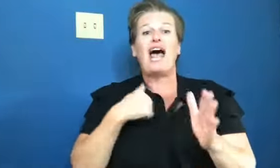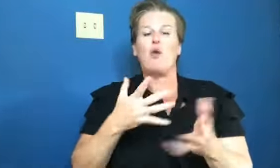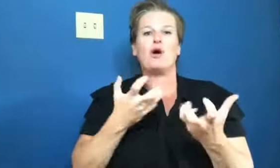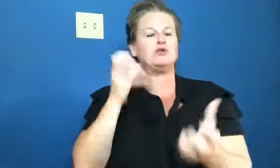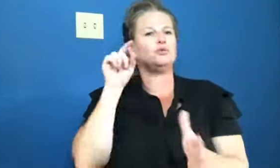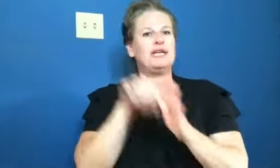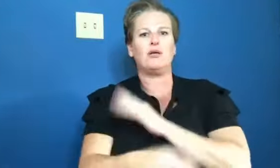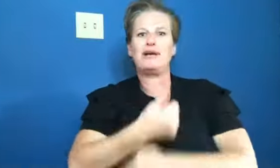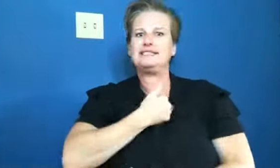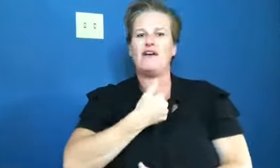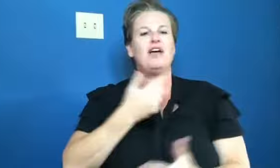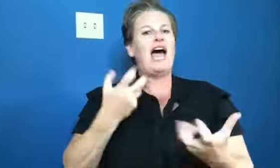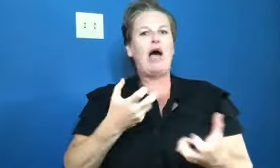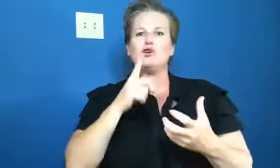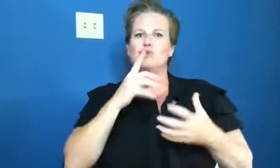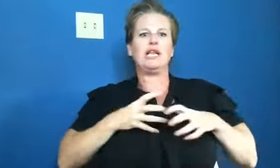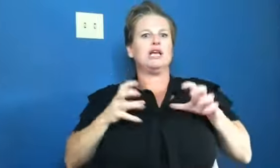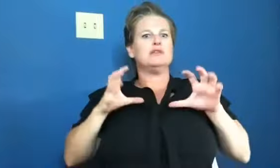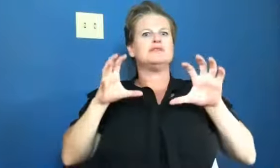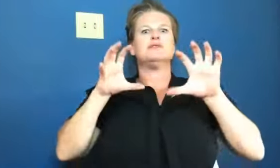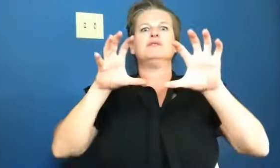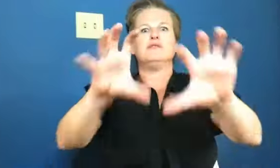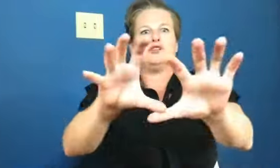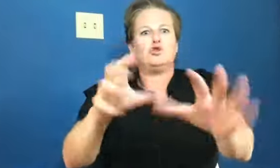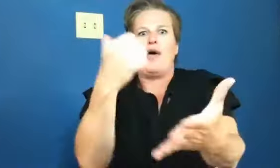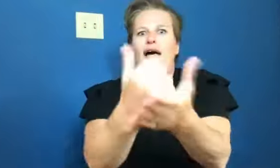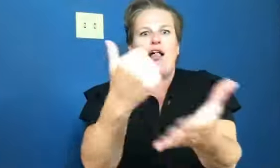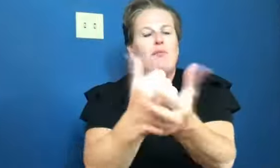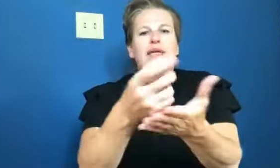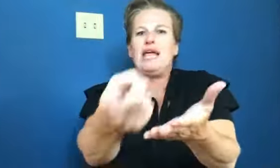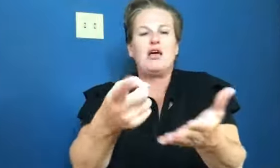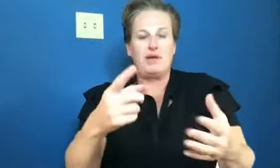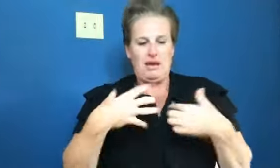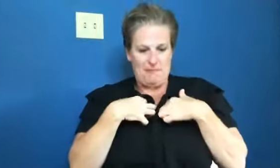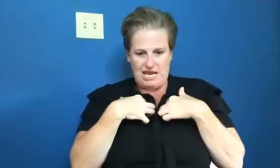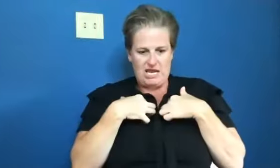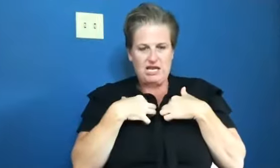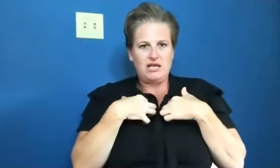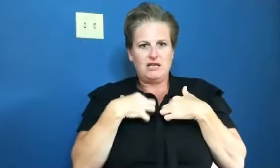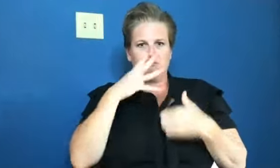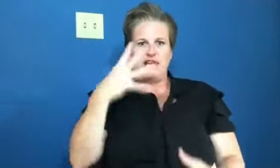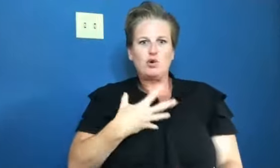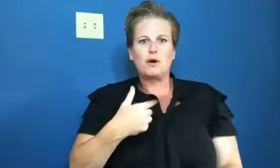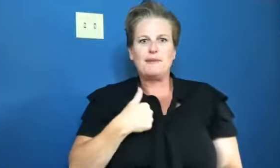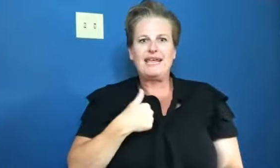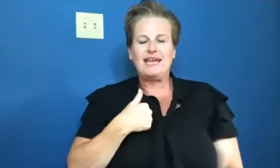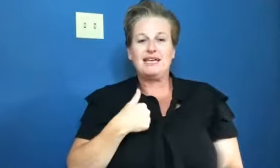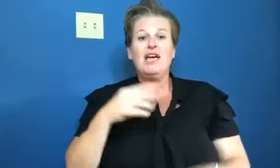him that I was losing my own. And I knew I needed to get into Al-Anon with a purple passion. In fact, my counselor said, I'm not going to see you anymore unless you're going to go